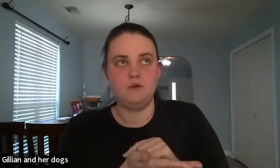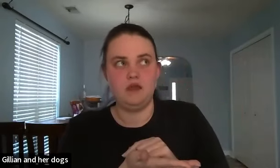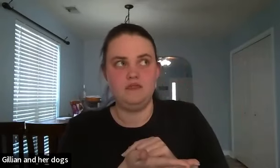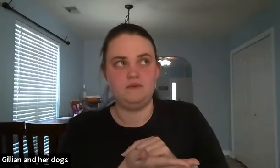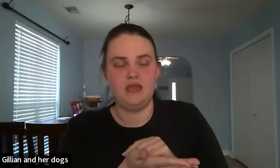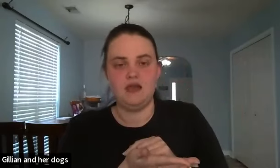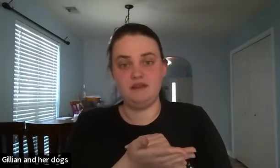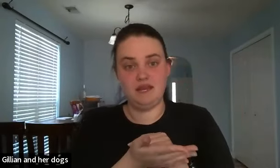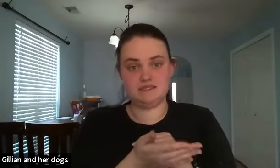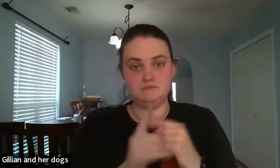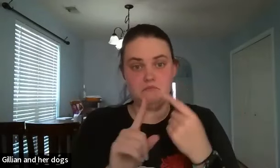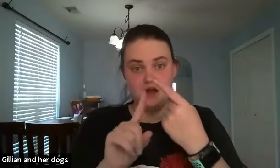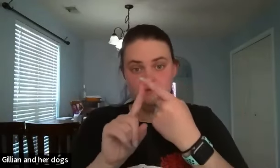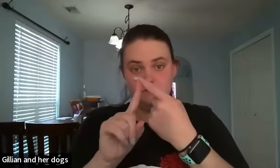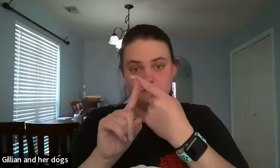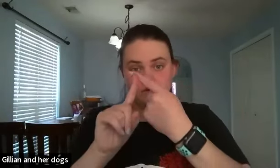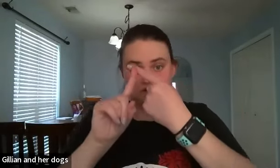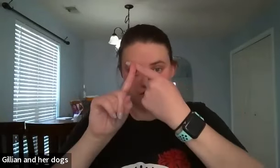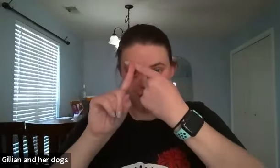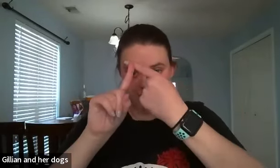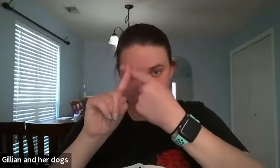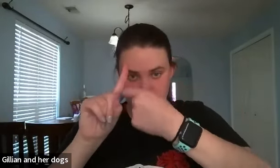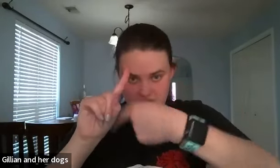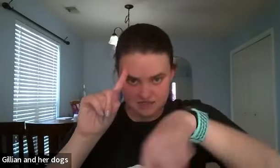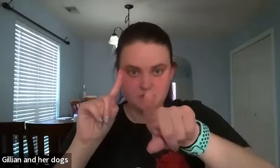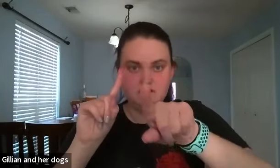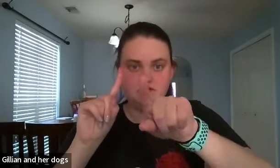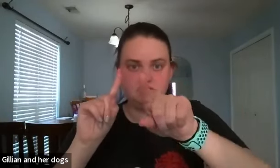Okay, then we have next month. So